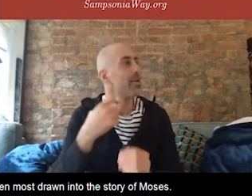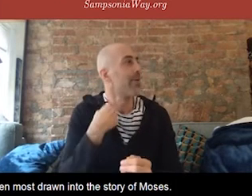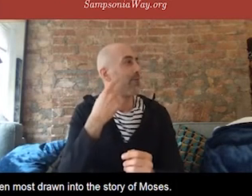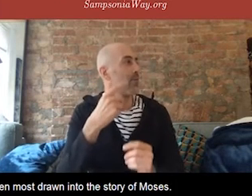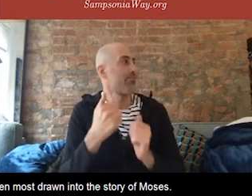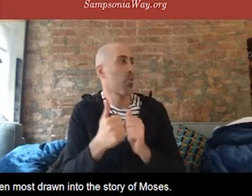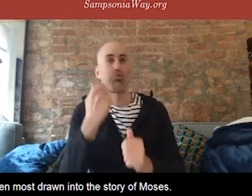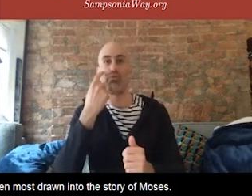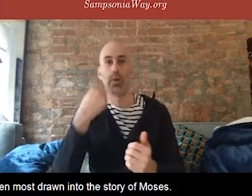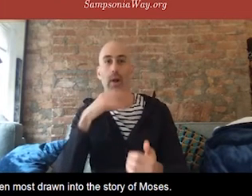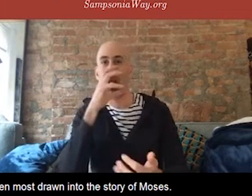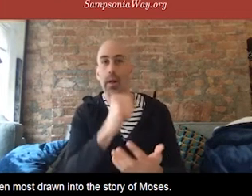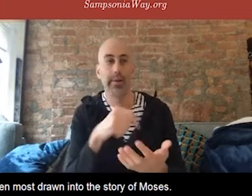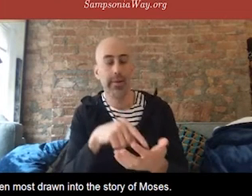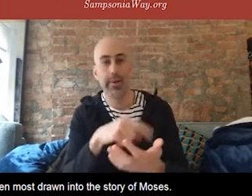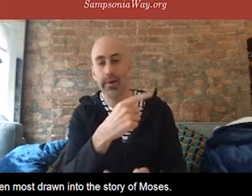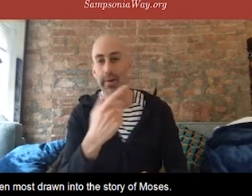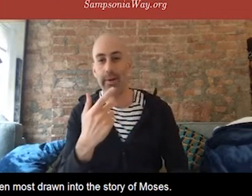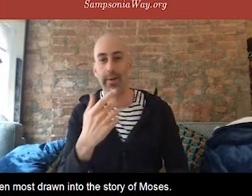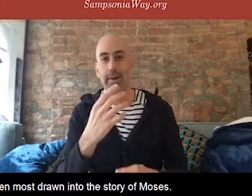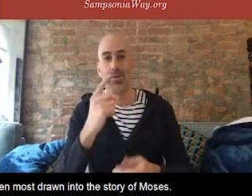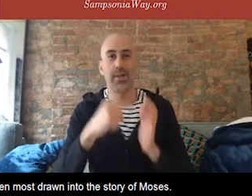So in terms of hearing produced stories,